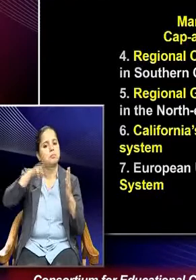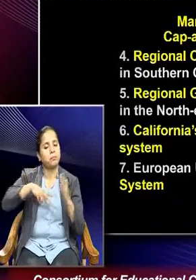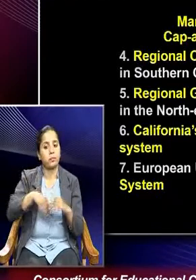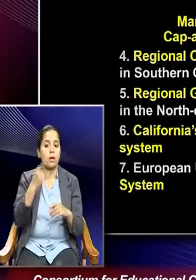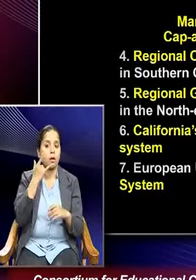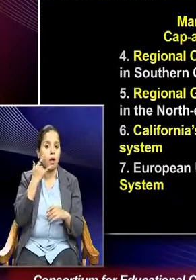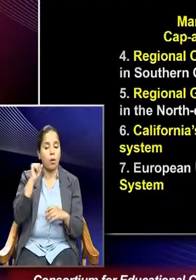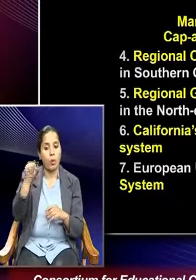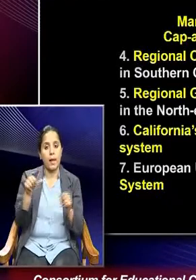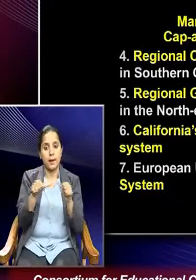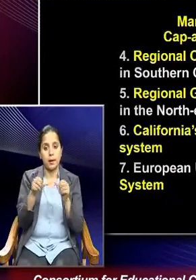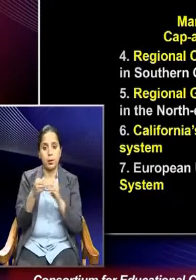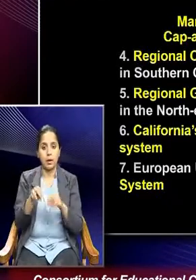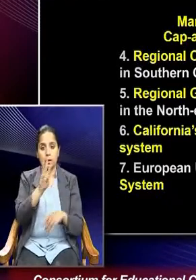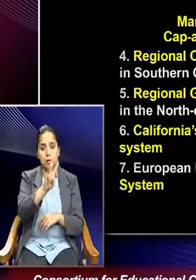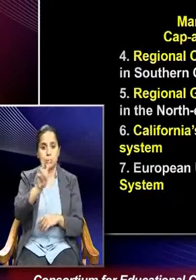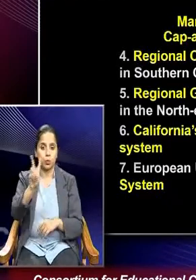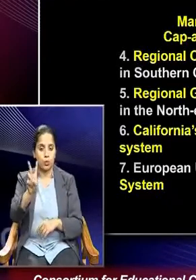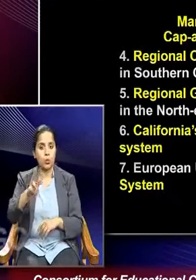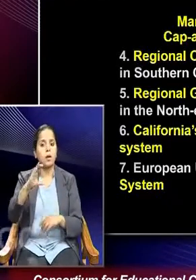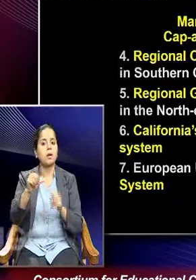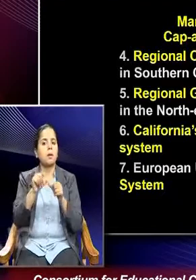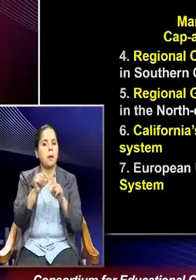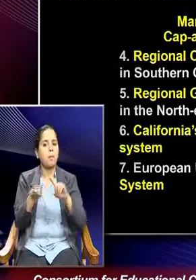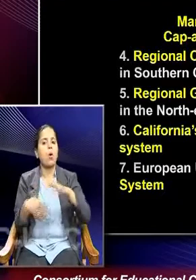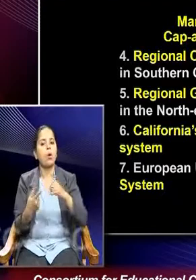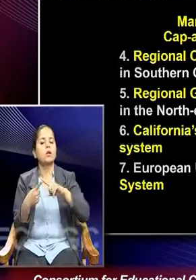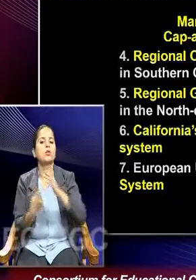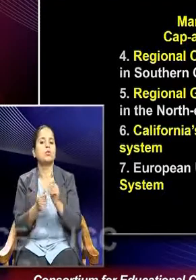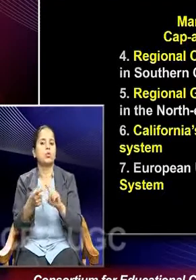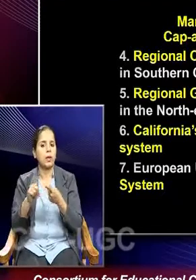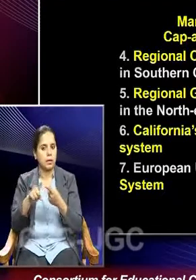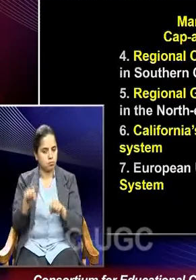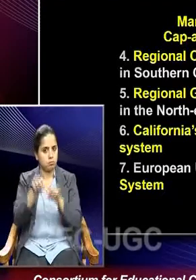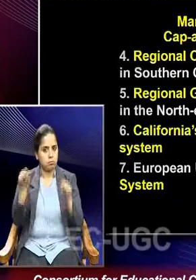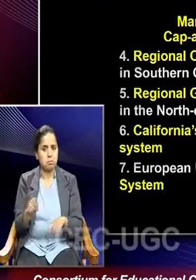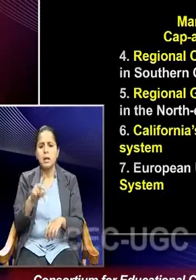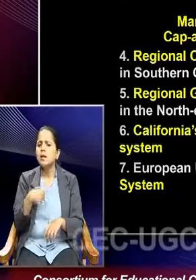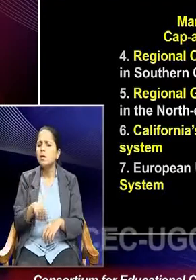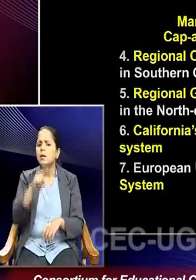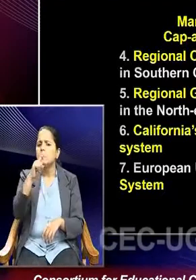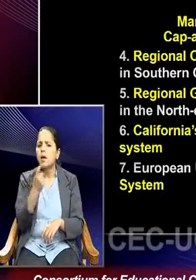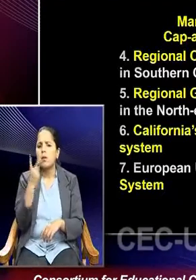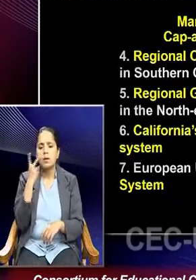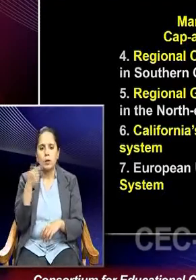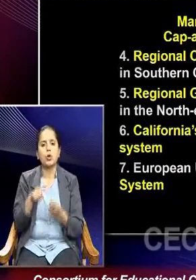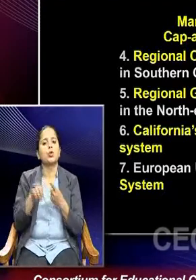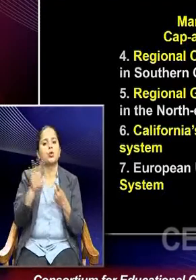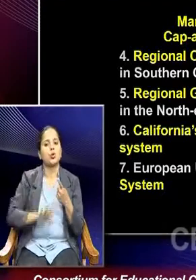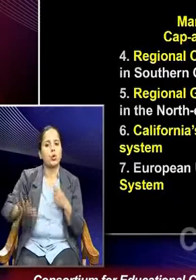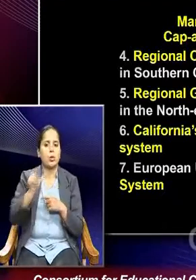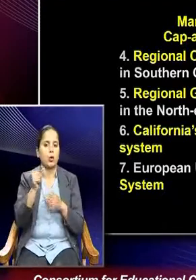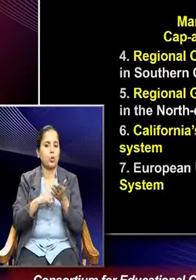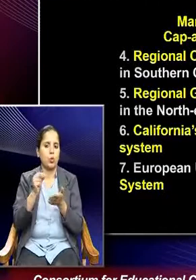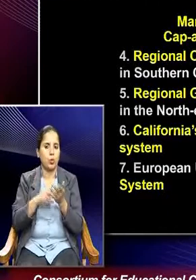California's AB 32 cap and trade system. Seventh would be the European Union emission trading system,